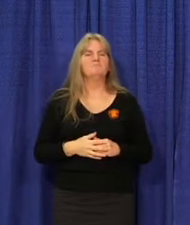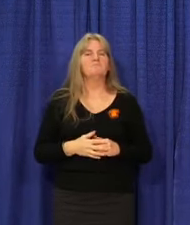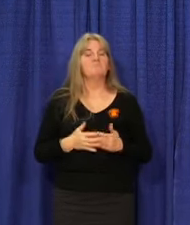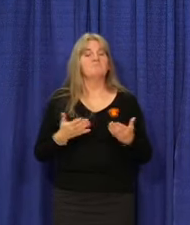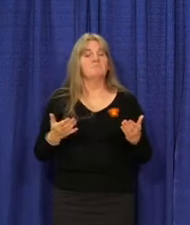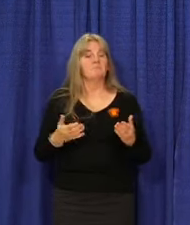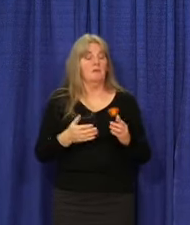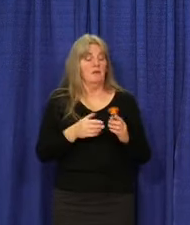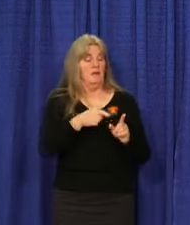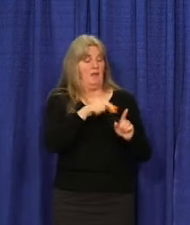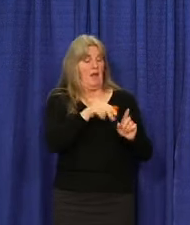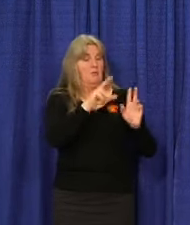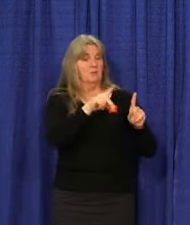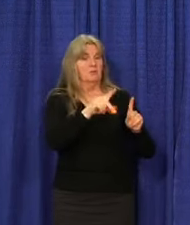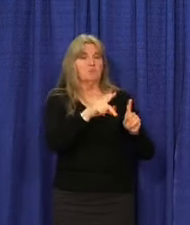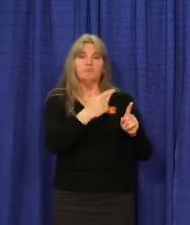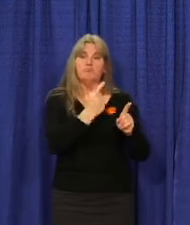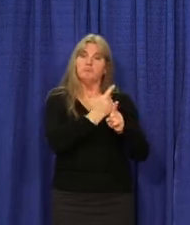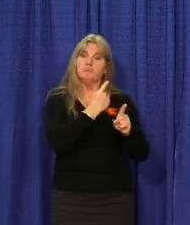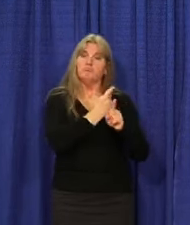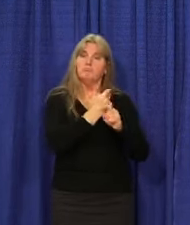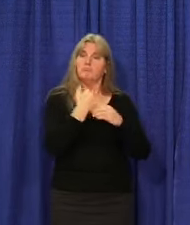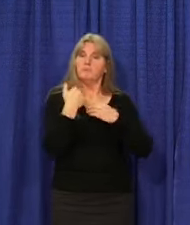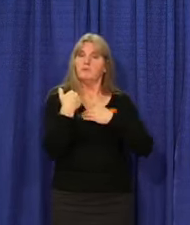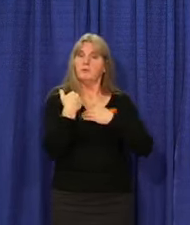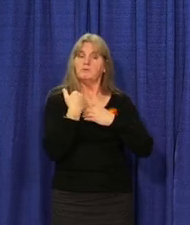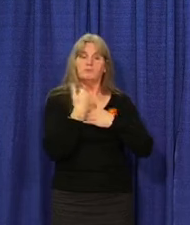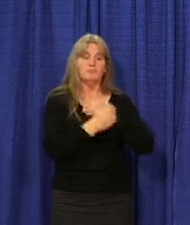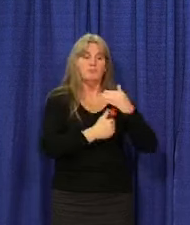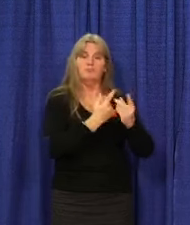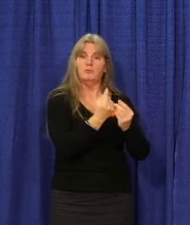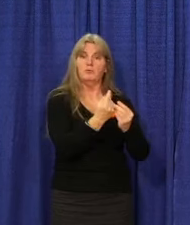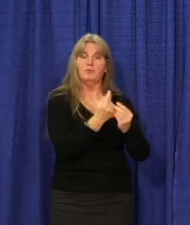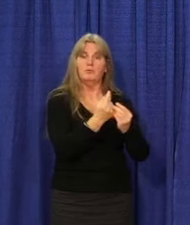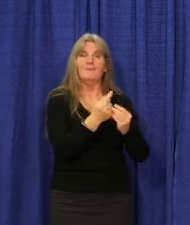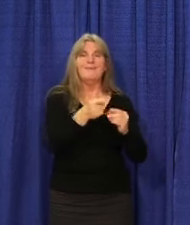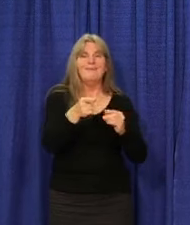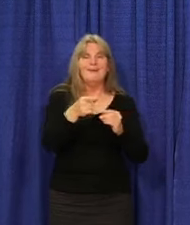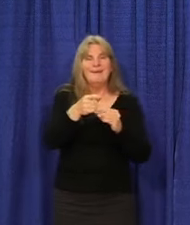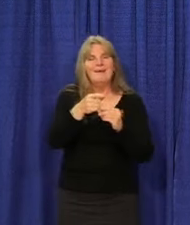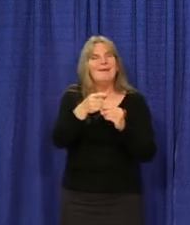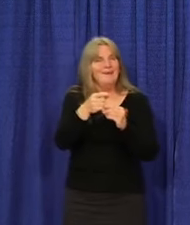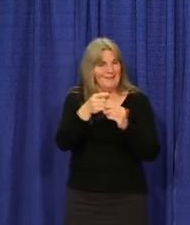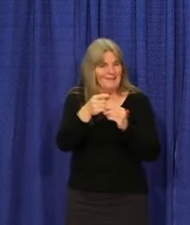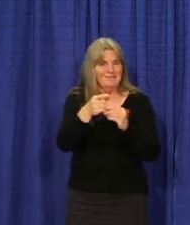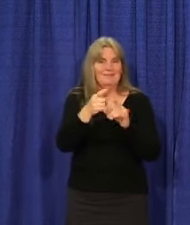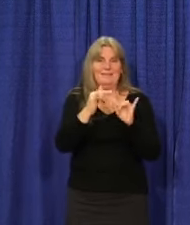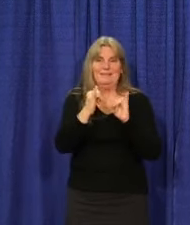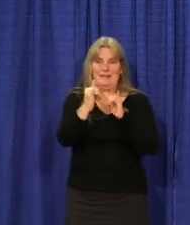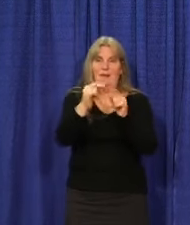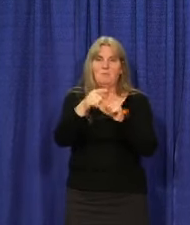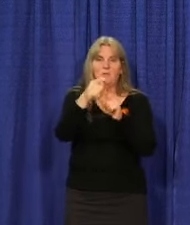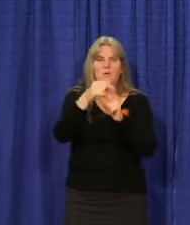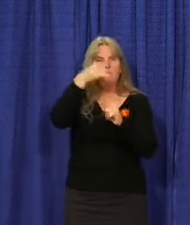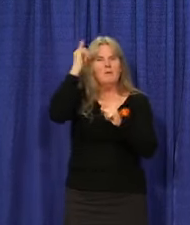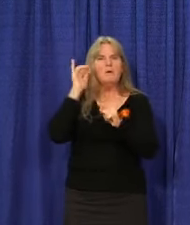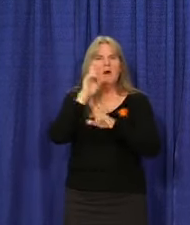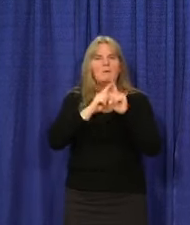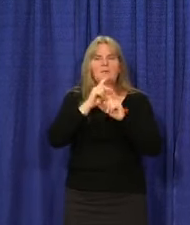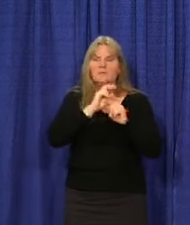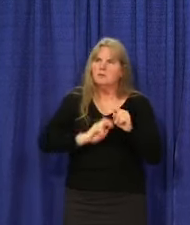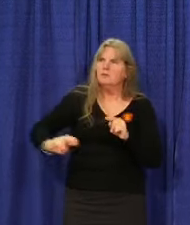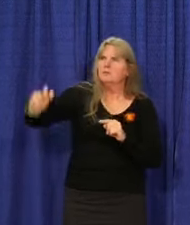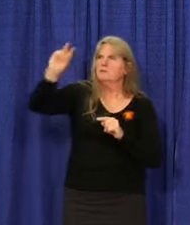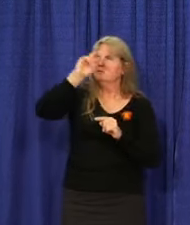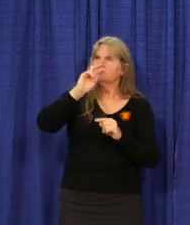So this person did the responsible thing, and that serves as another reminder to Yukoners who travel to also